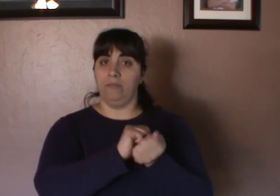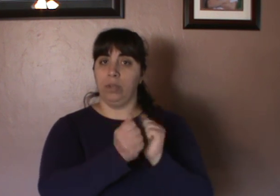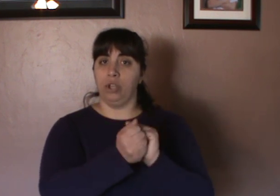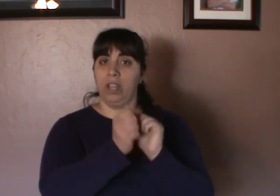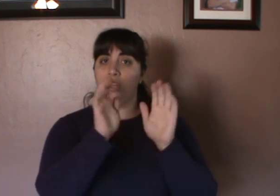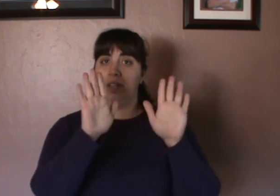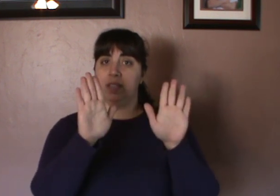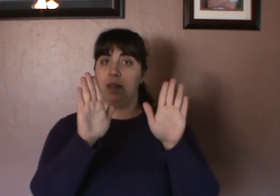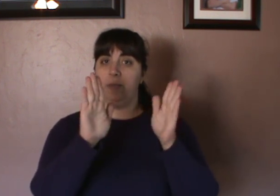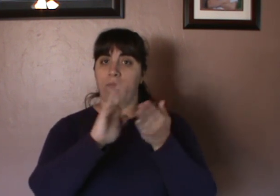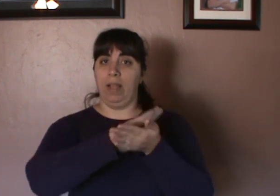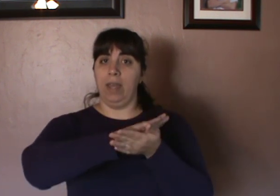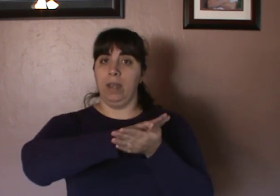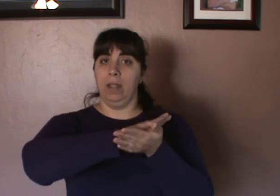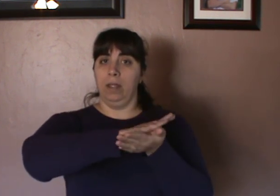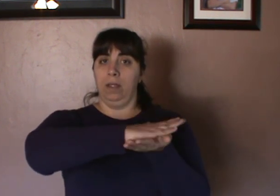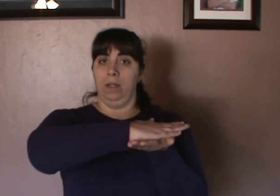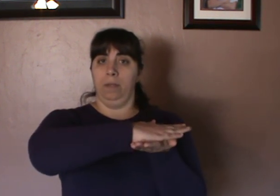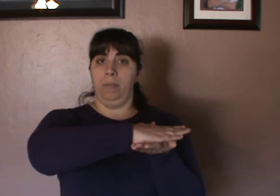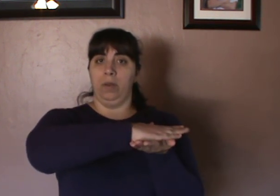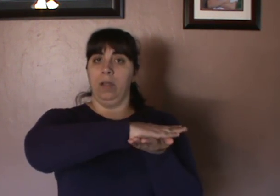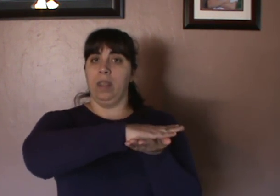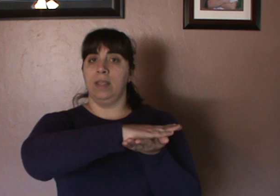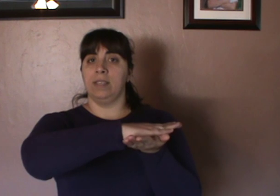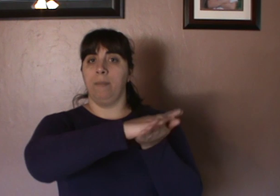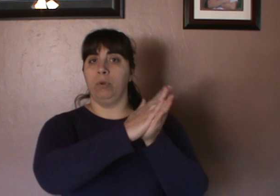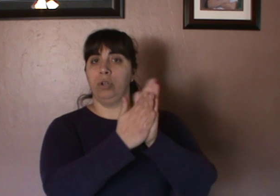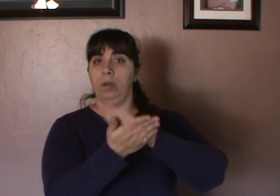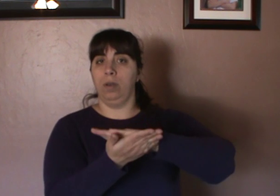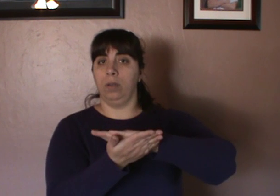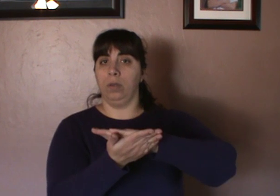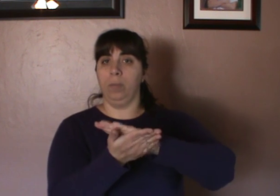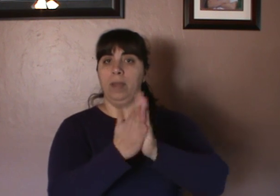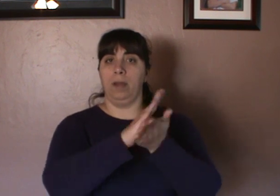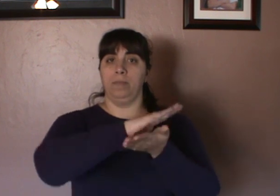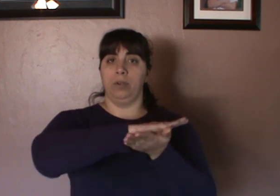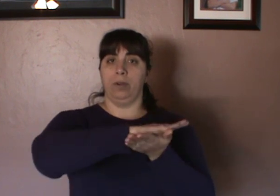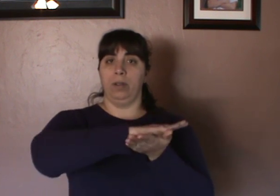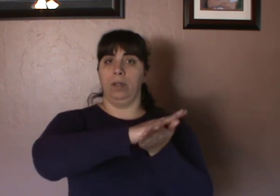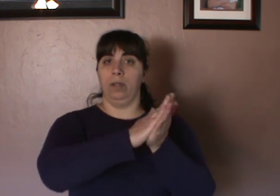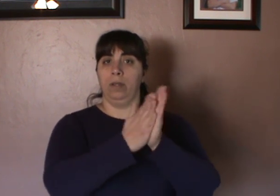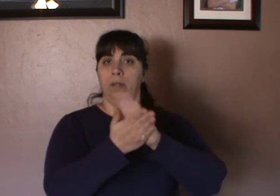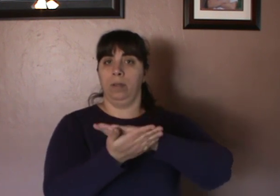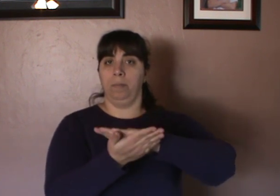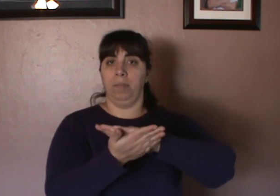for the change, it's going to be flat, but kind of the same motion. You'll become, so you're going to